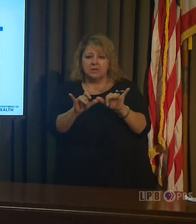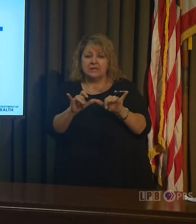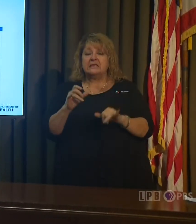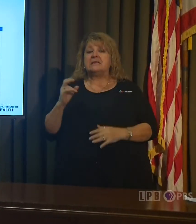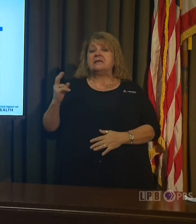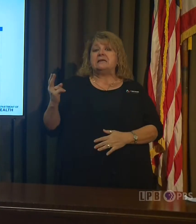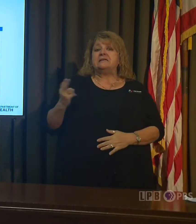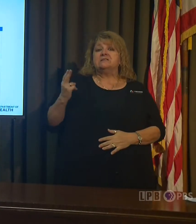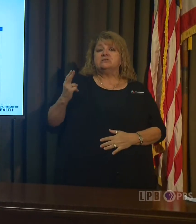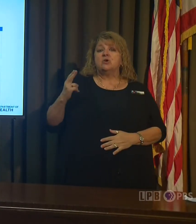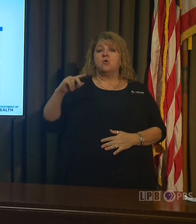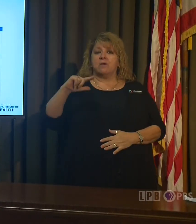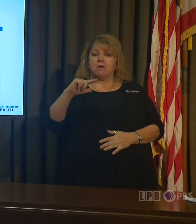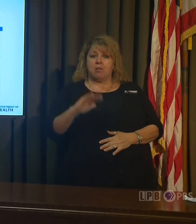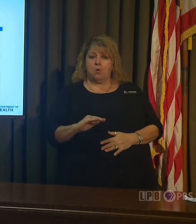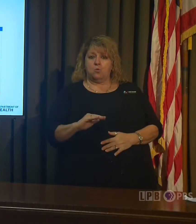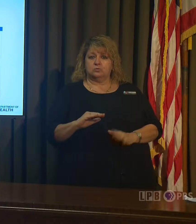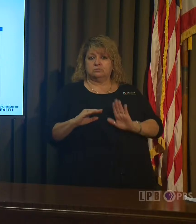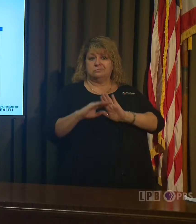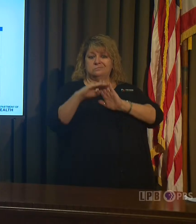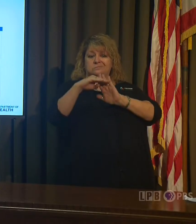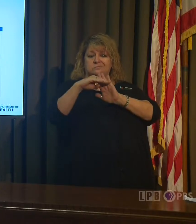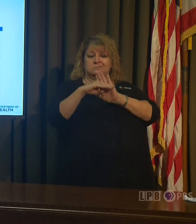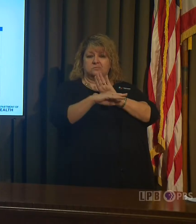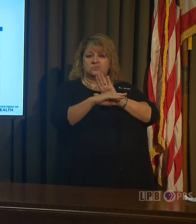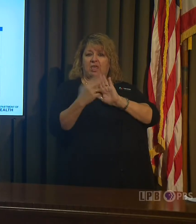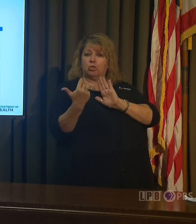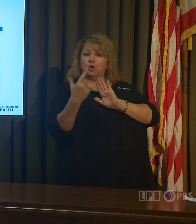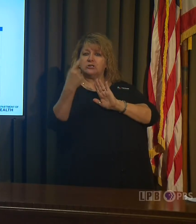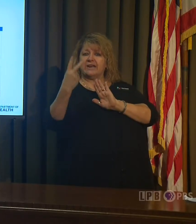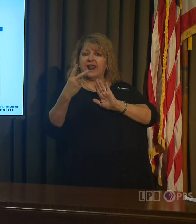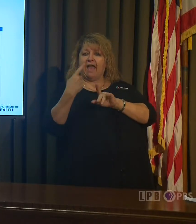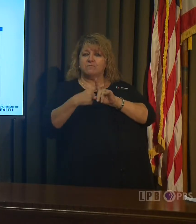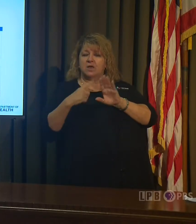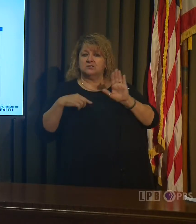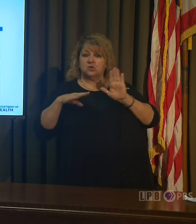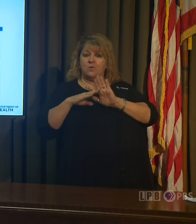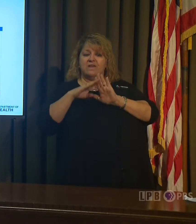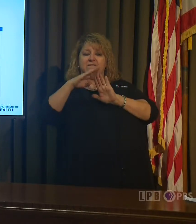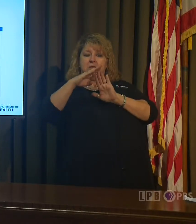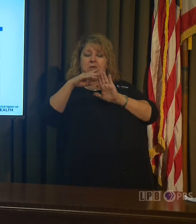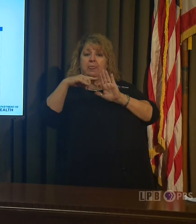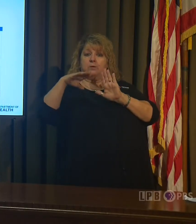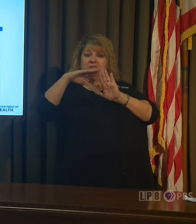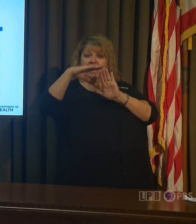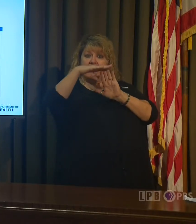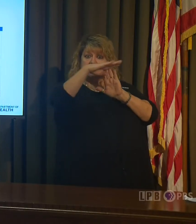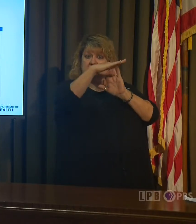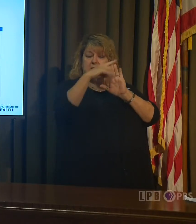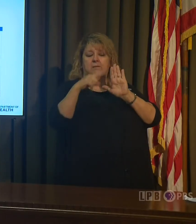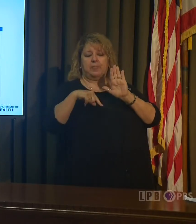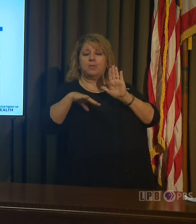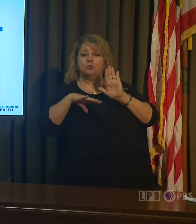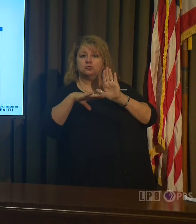historic lows throughout the 13 and a half months that we've been